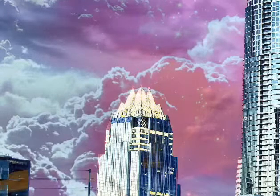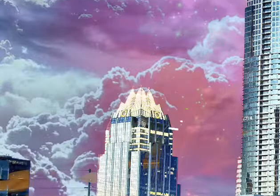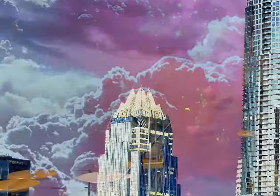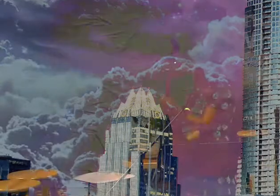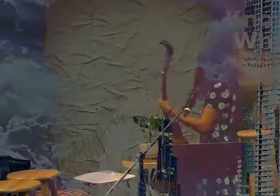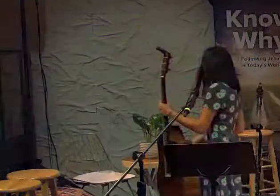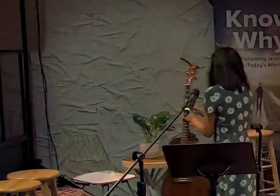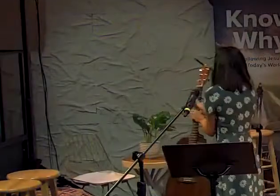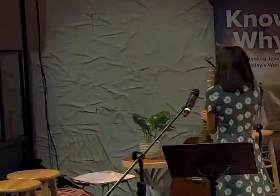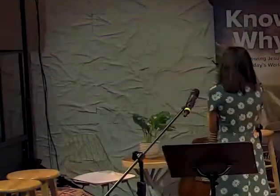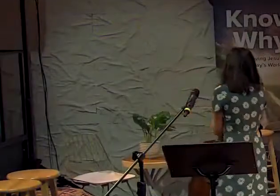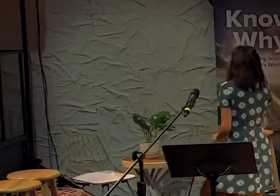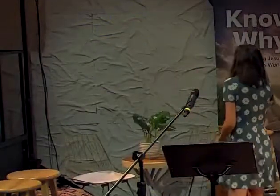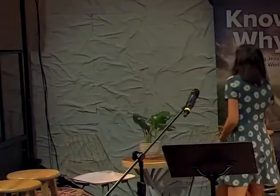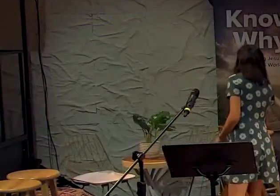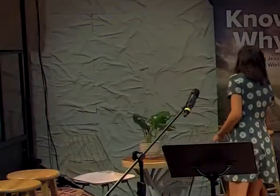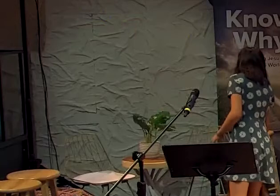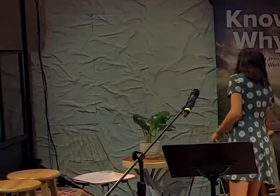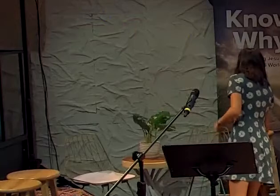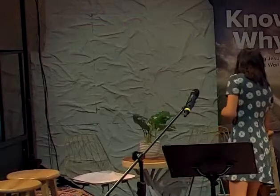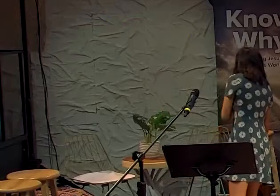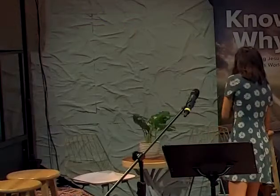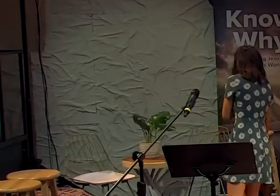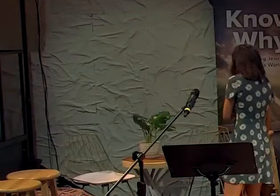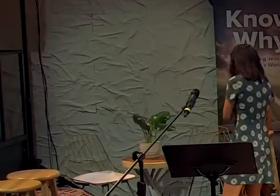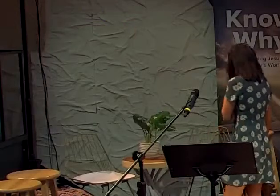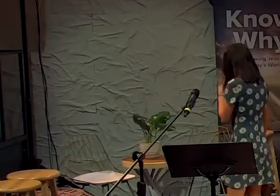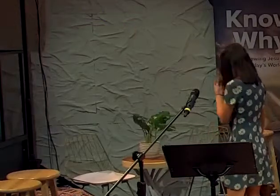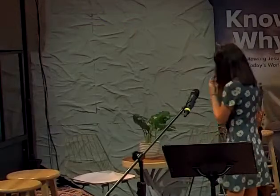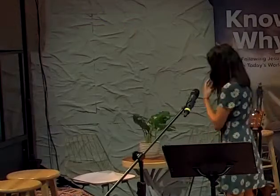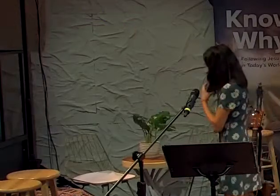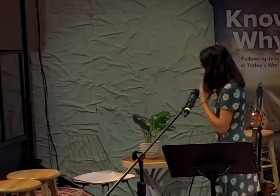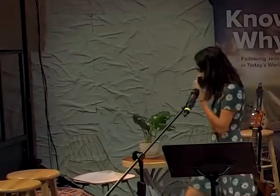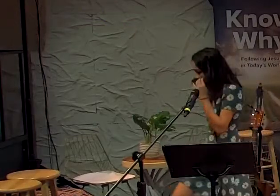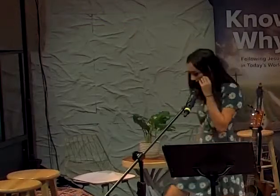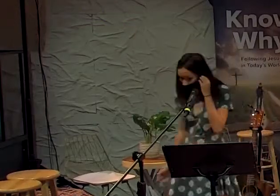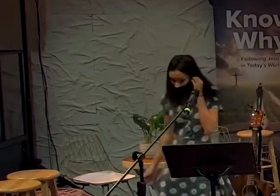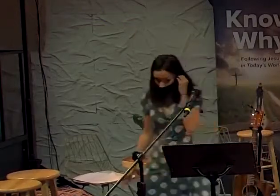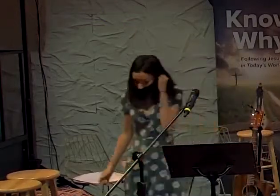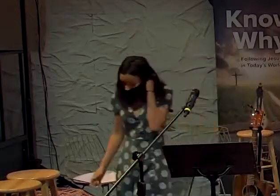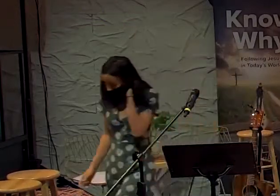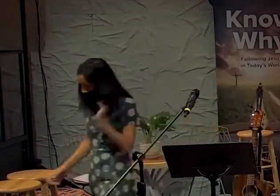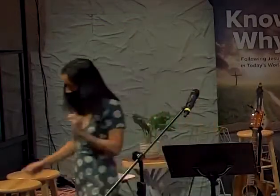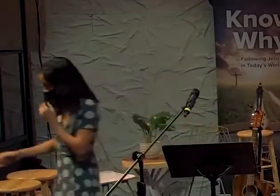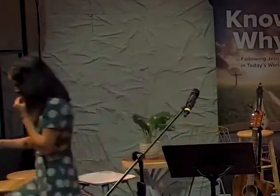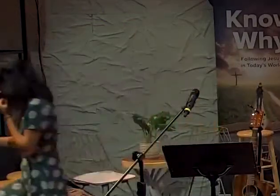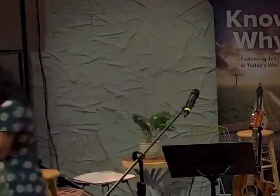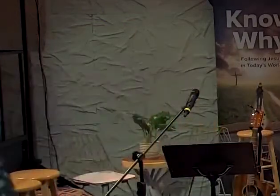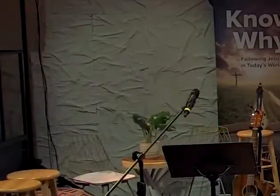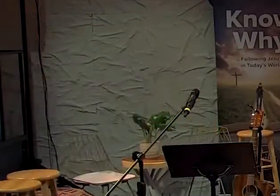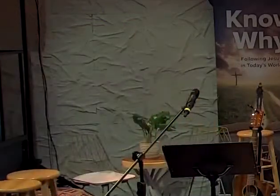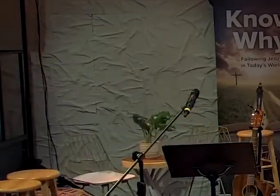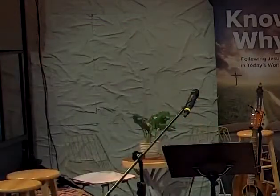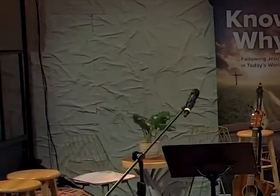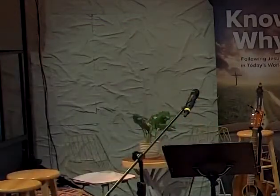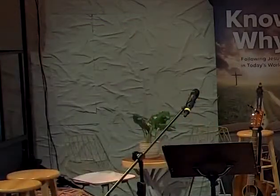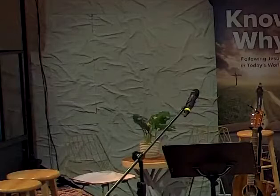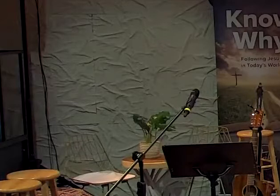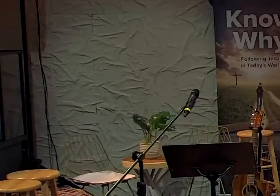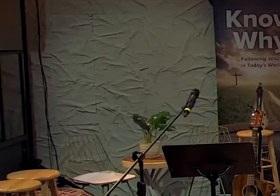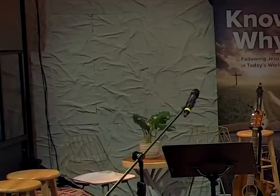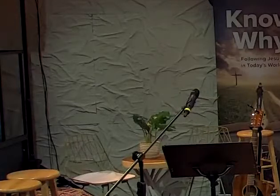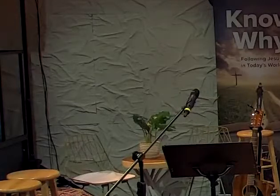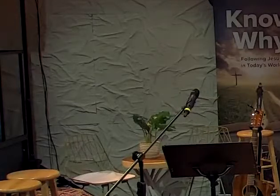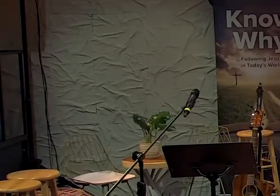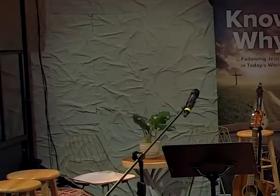Welcome to Tribe. Today's it's going to be a very special time because a